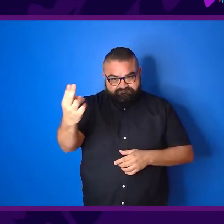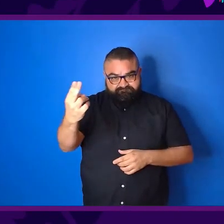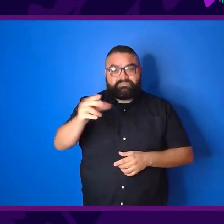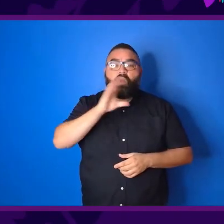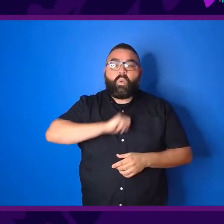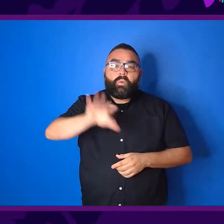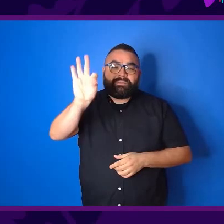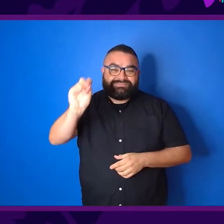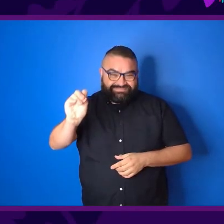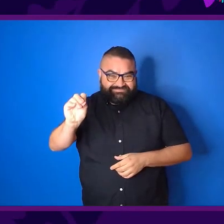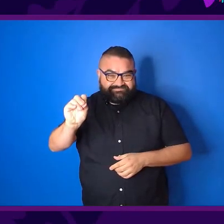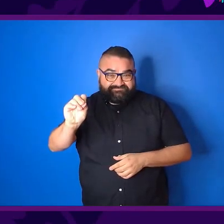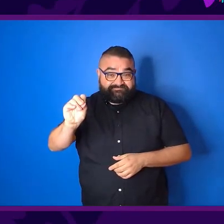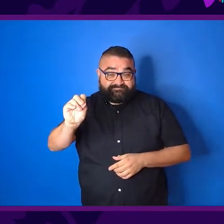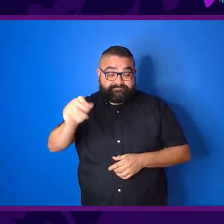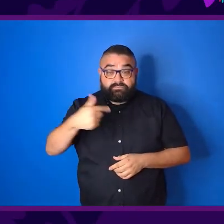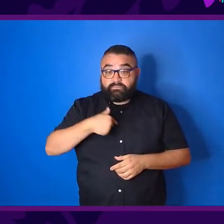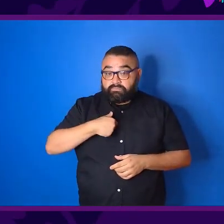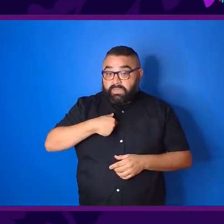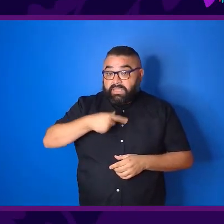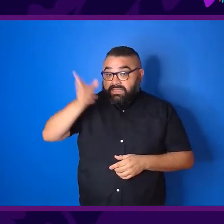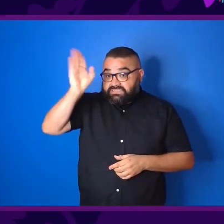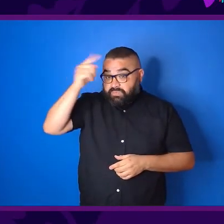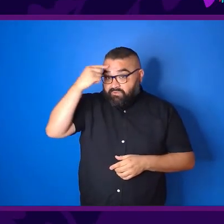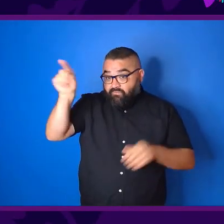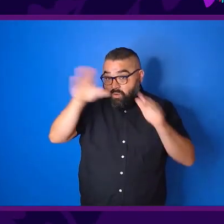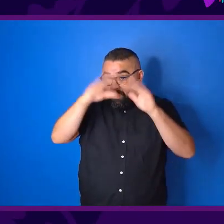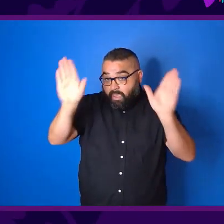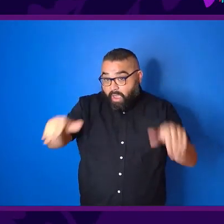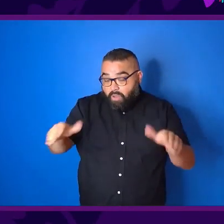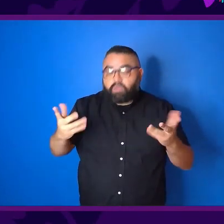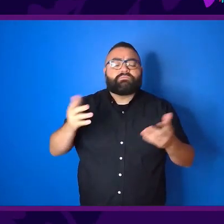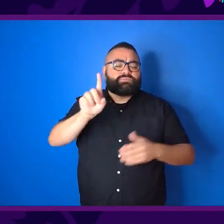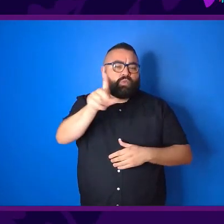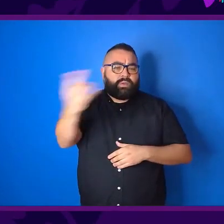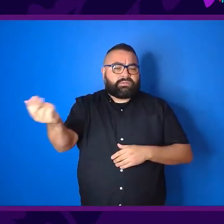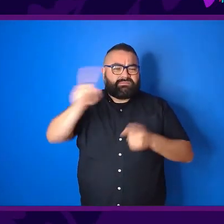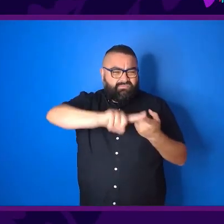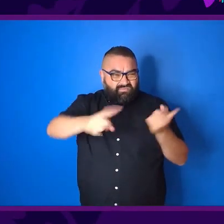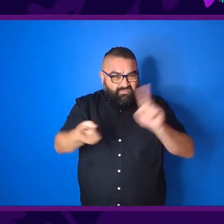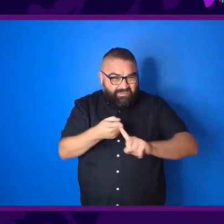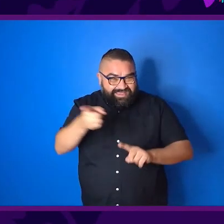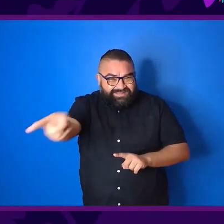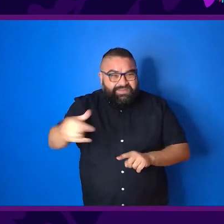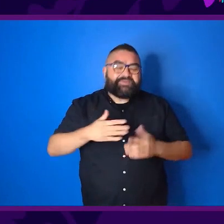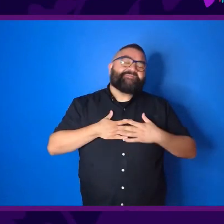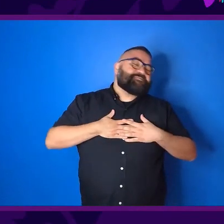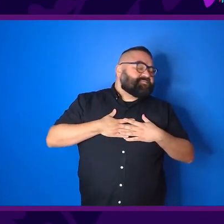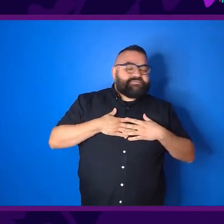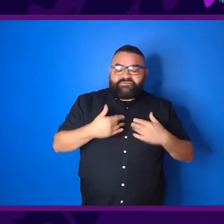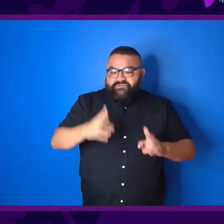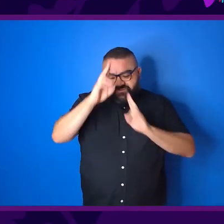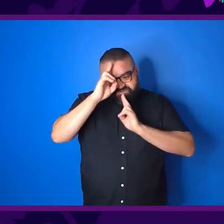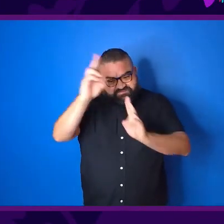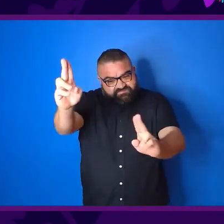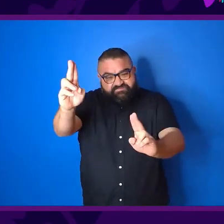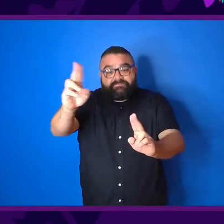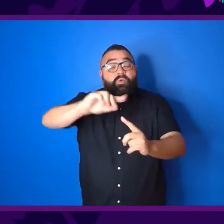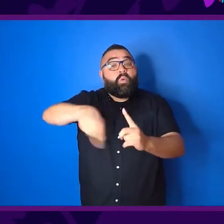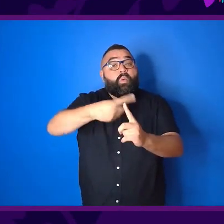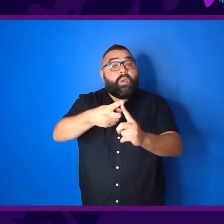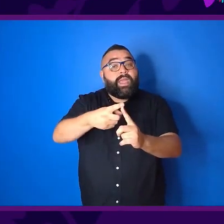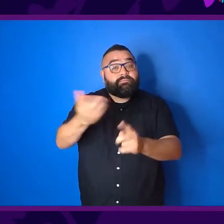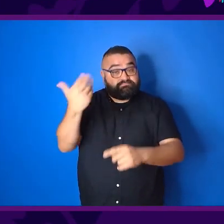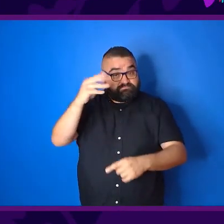of the House and as Dolores' dear friend, I was privileged to honor her at the Capitol in March during Women's History